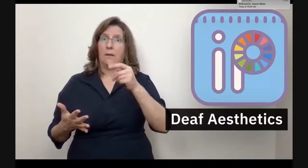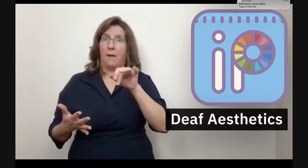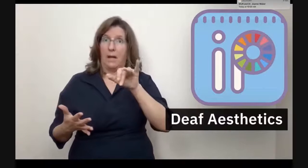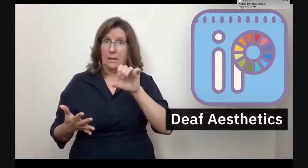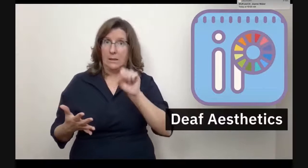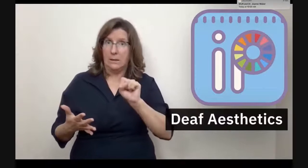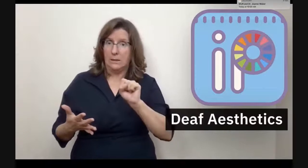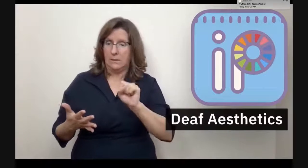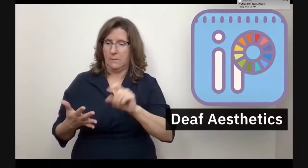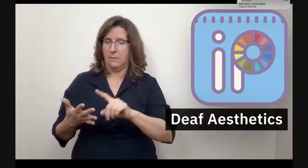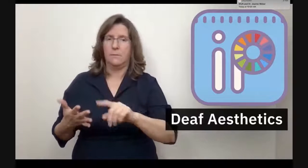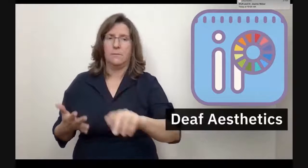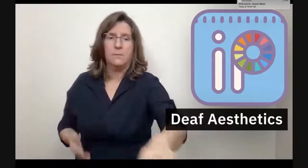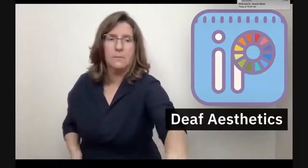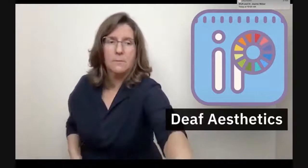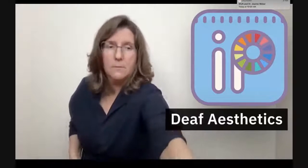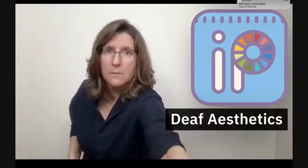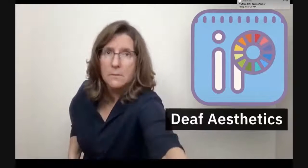deaf aesthetics,